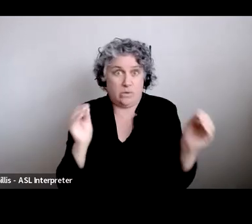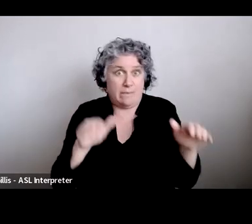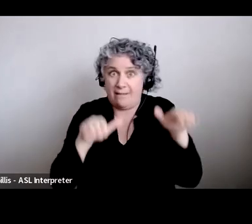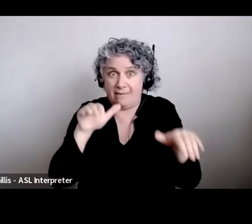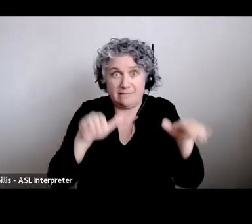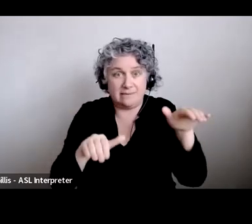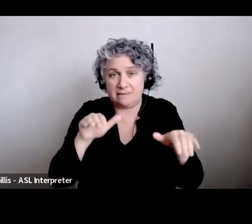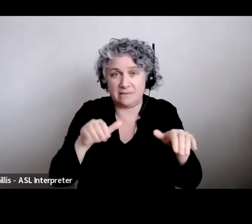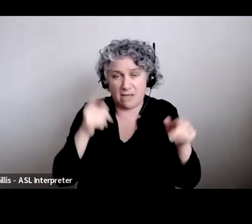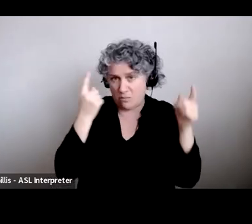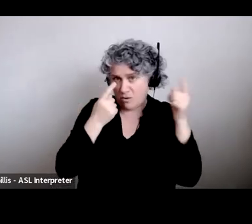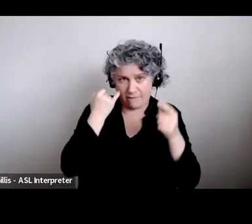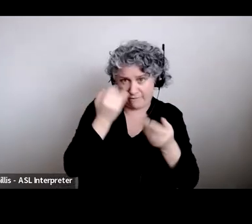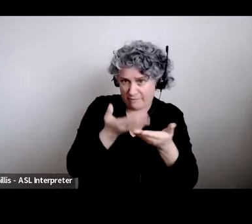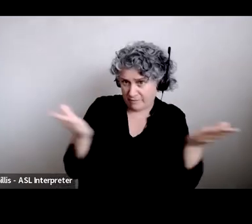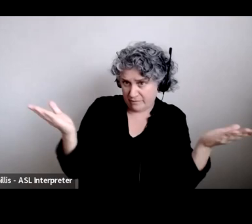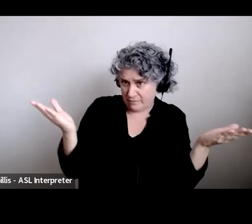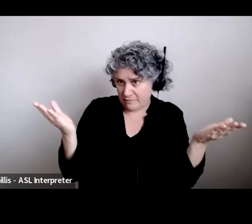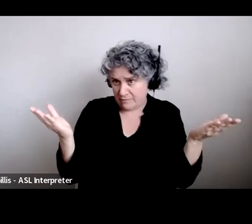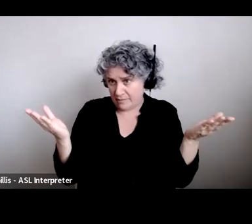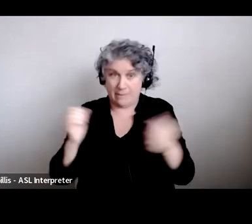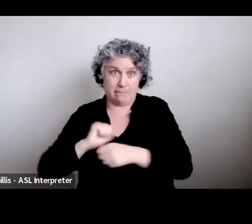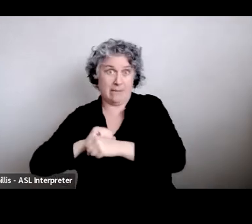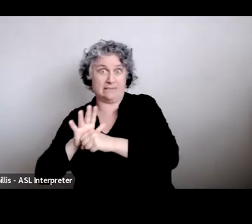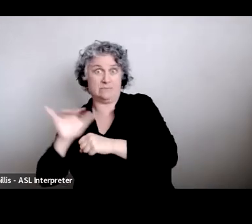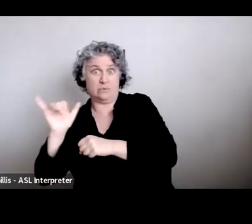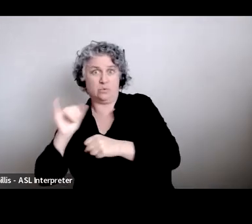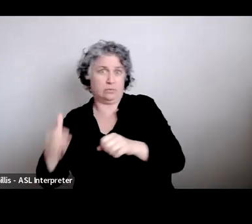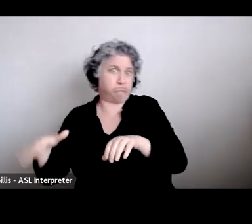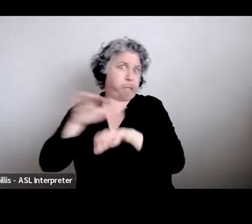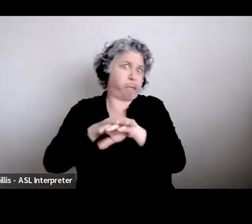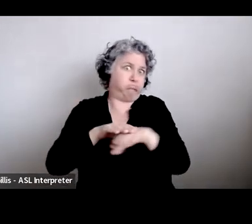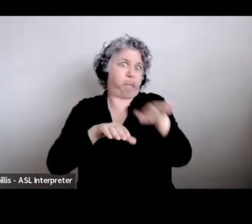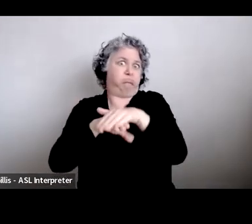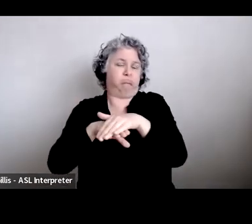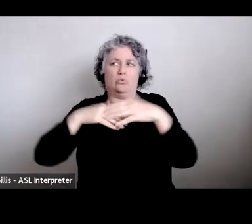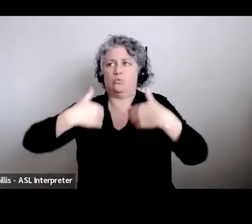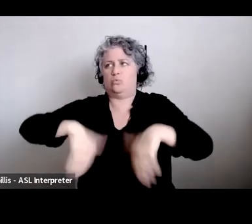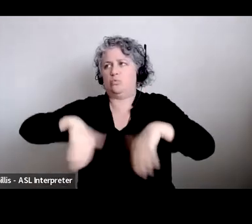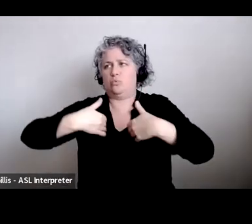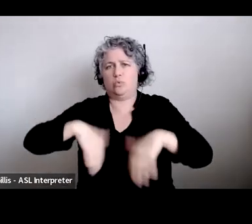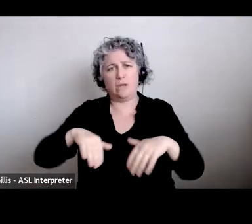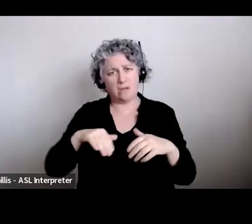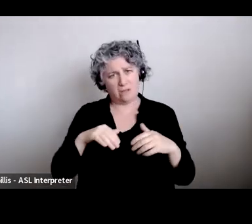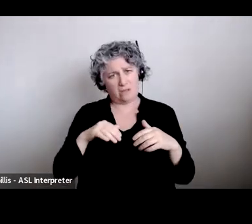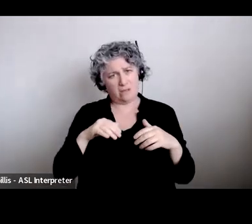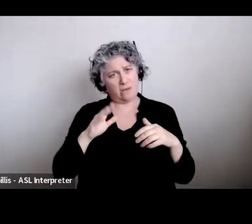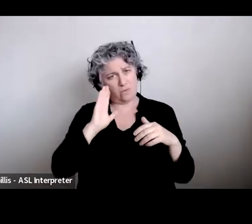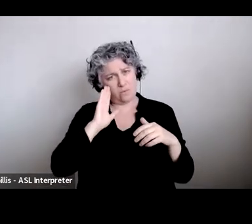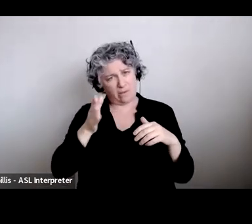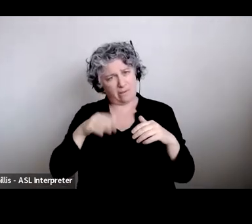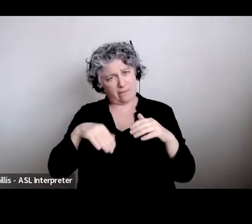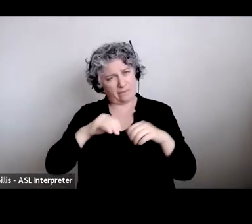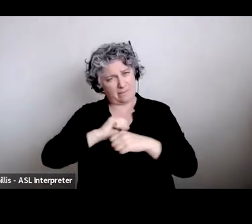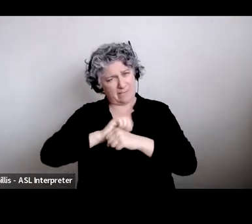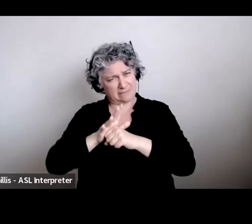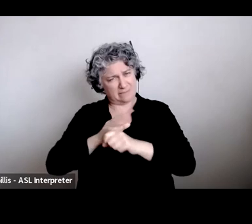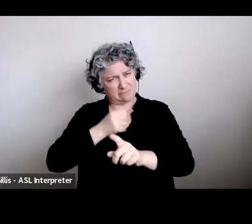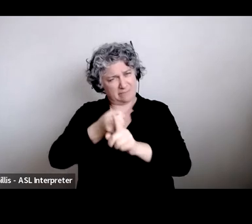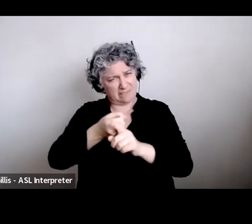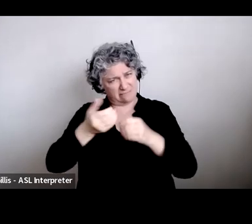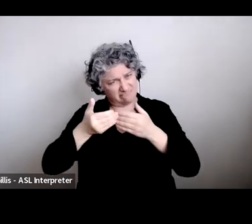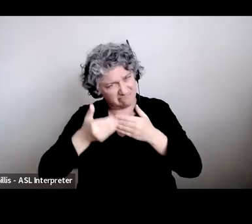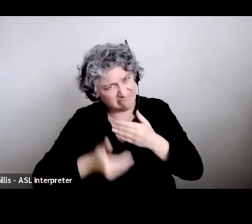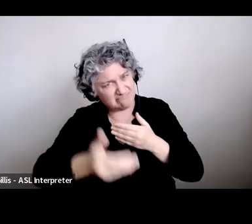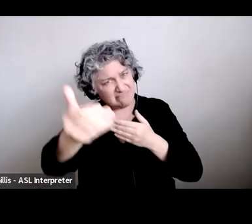can let us know, is it providing a break in that? Are we going to work towards a more serious